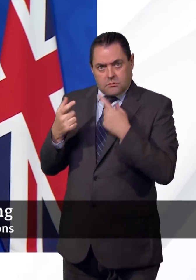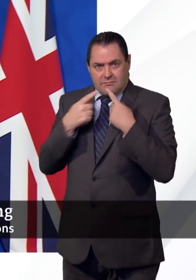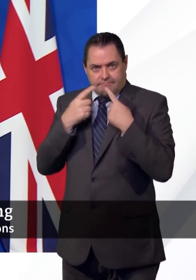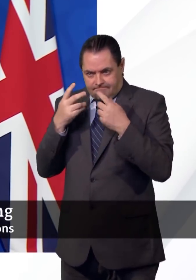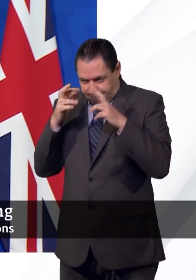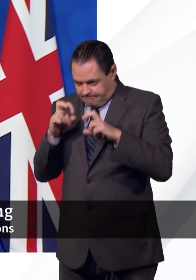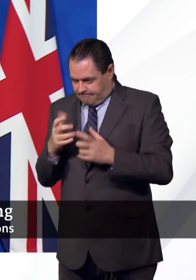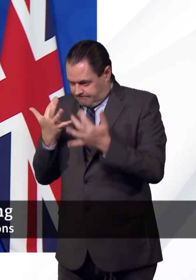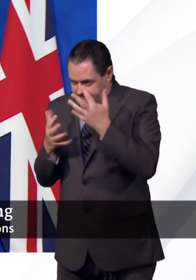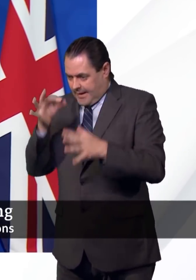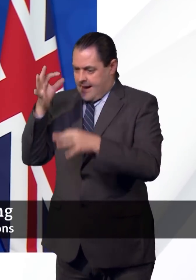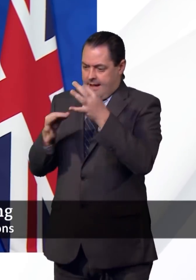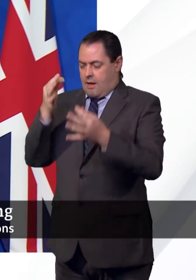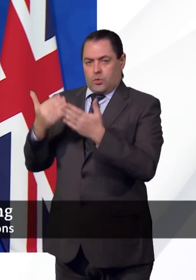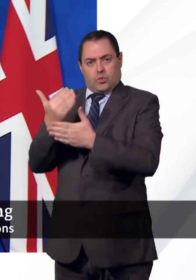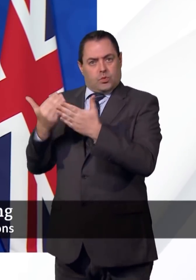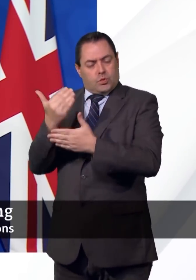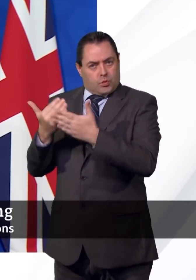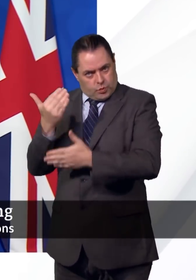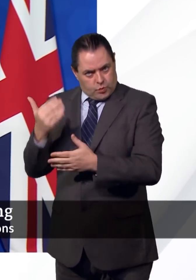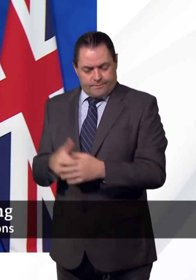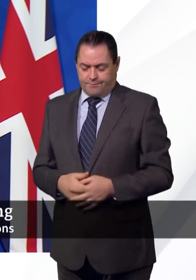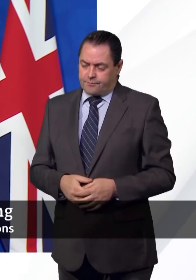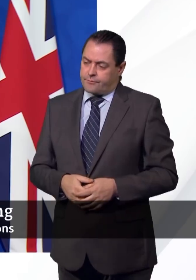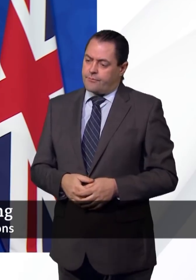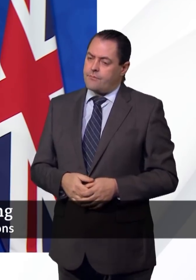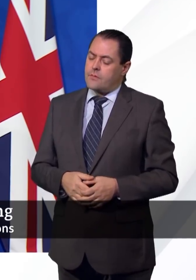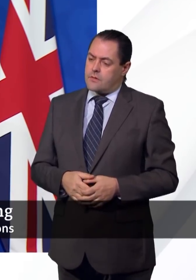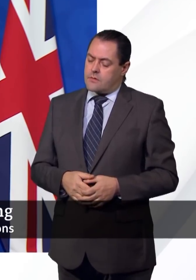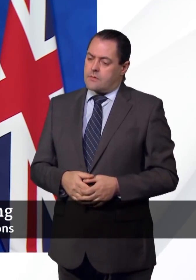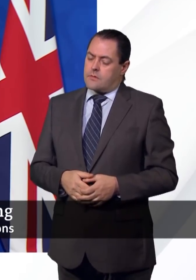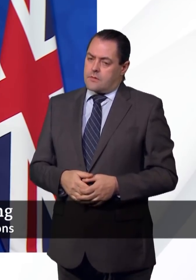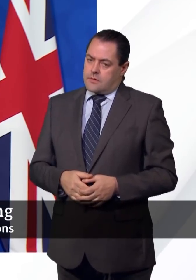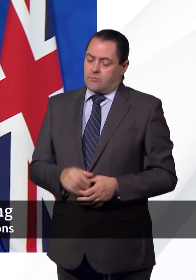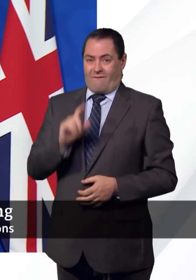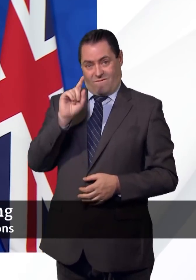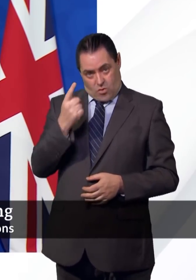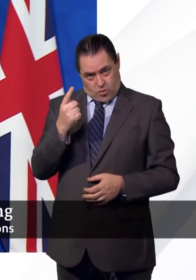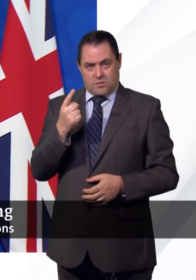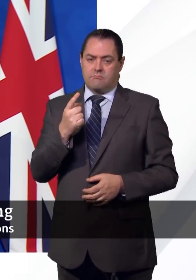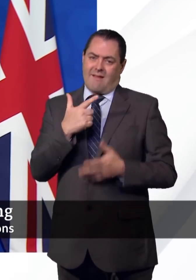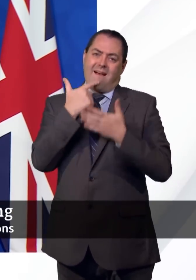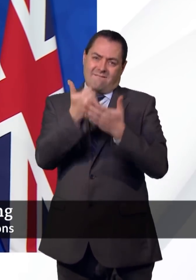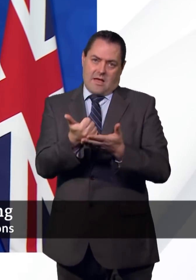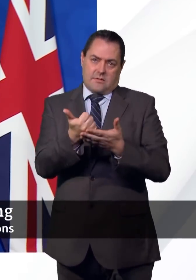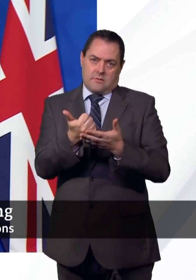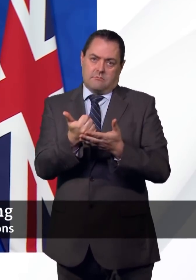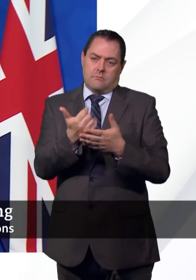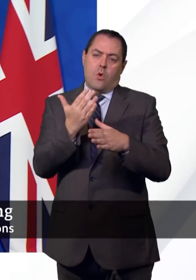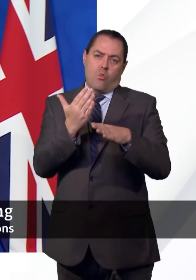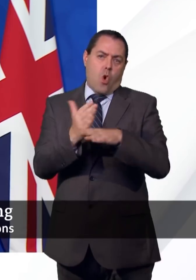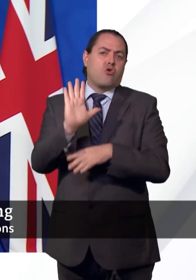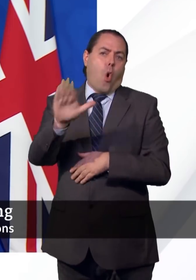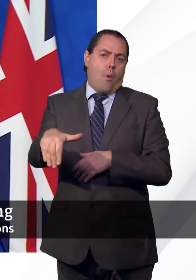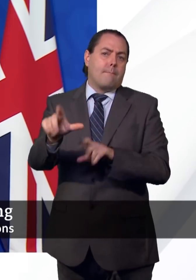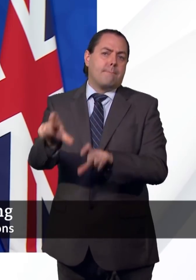So, first, we will reintroduce the guidance to work from home. Guidance to work from